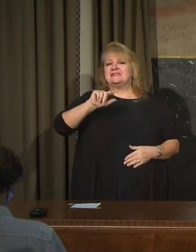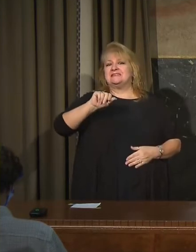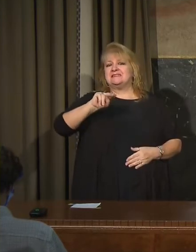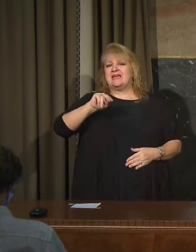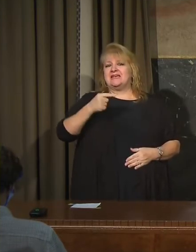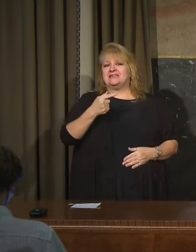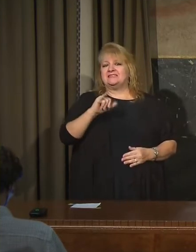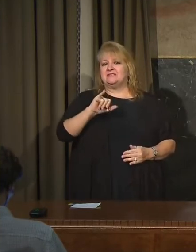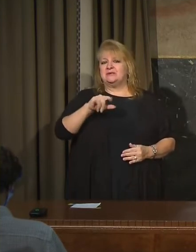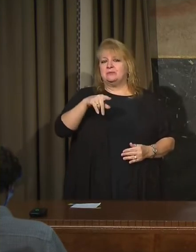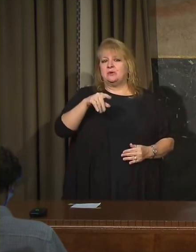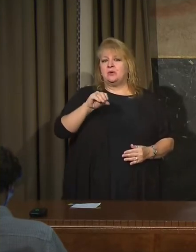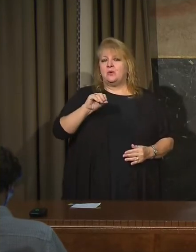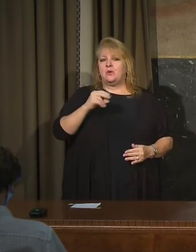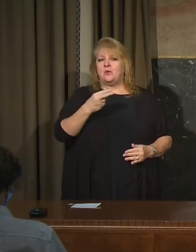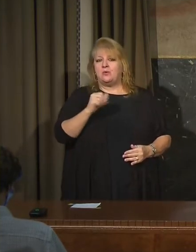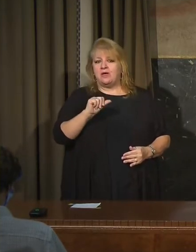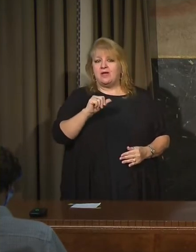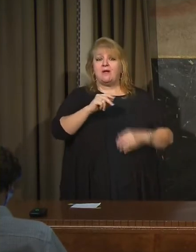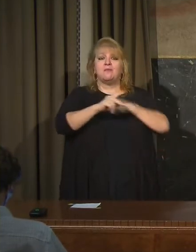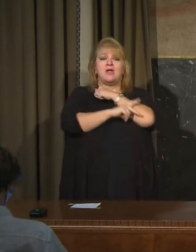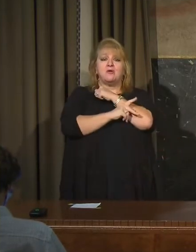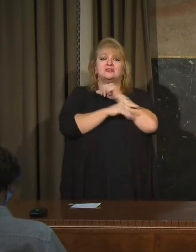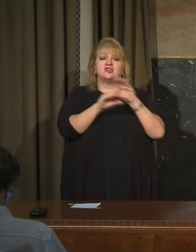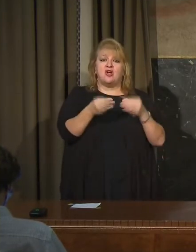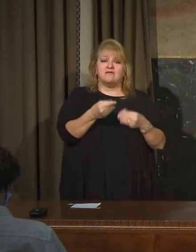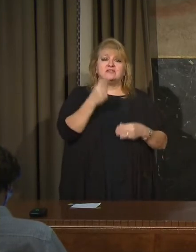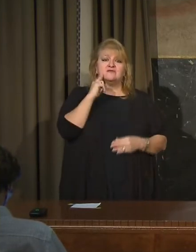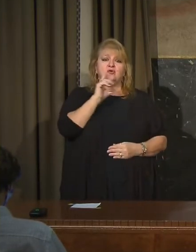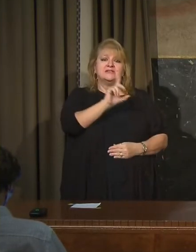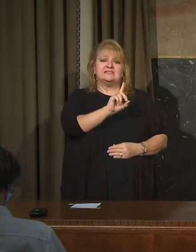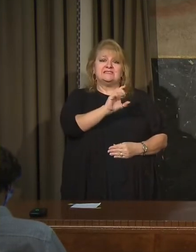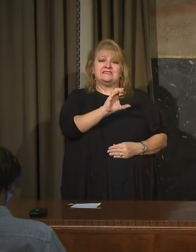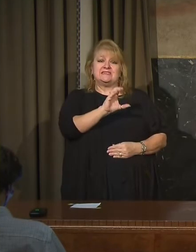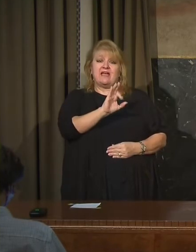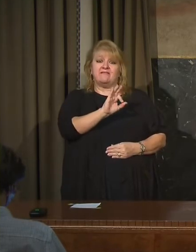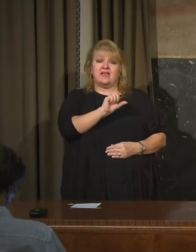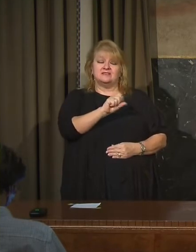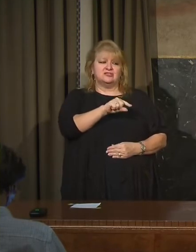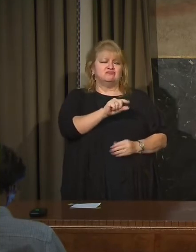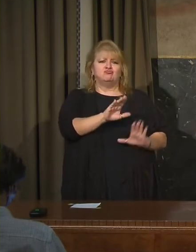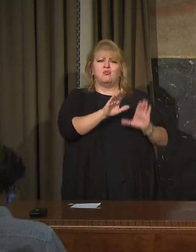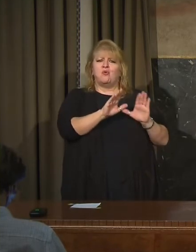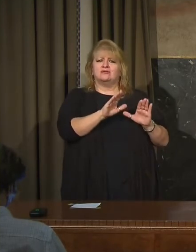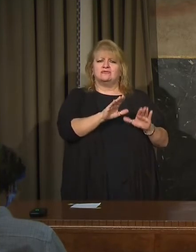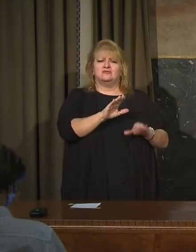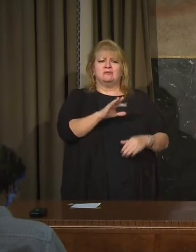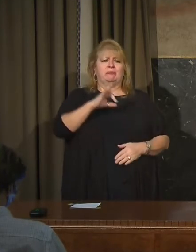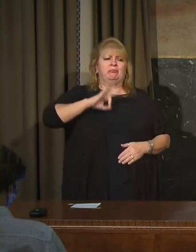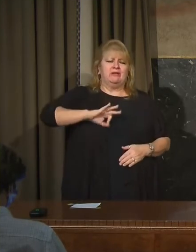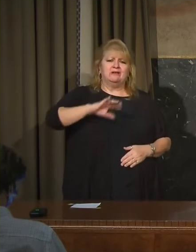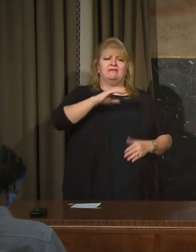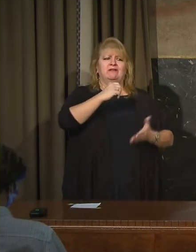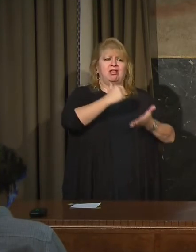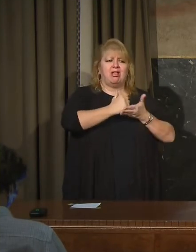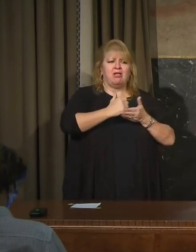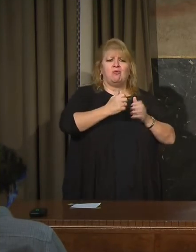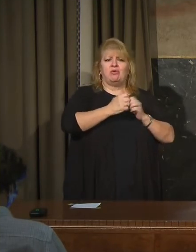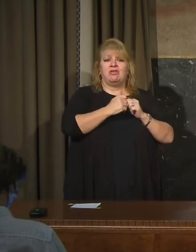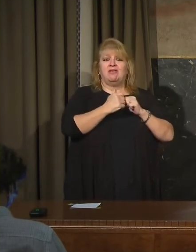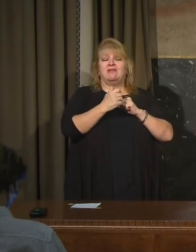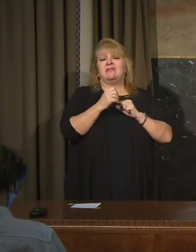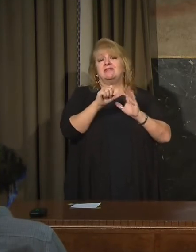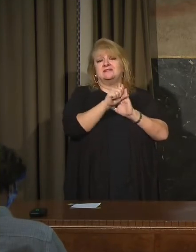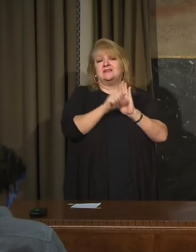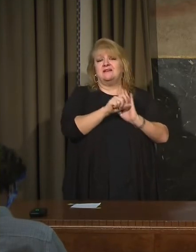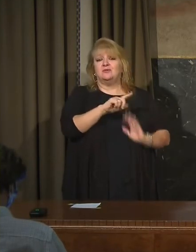of DCFS. And she's been a tremendous asset to the state of Louisiana for a long time. And I also congratulate